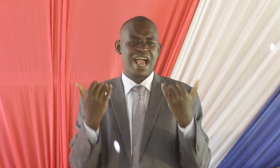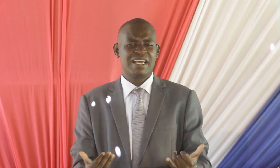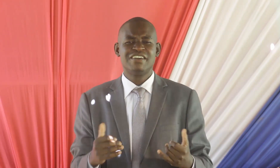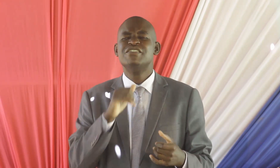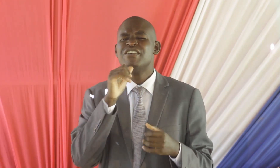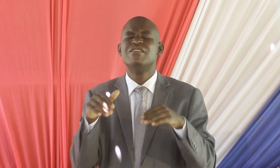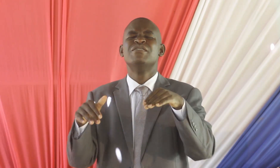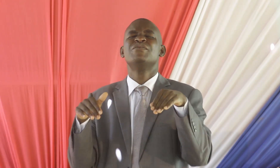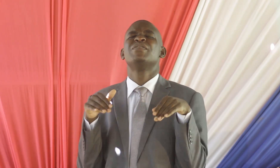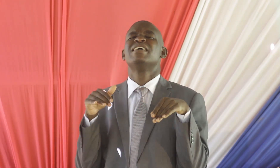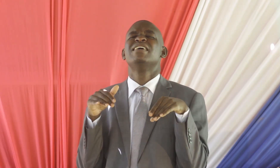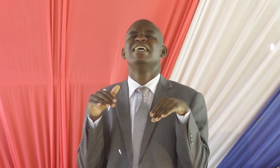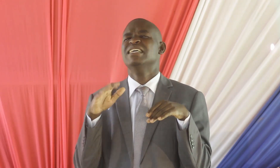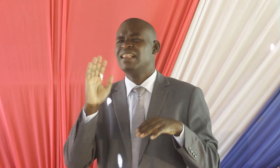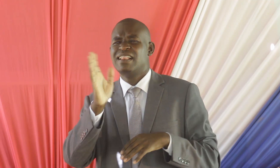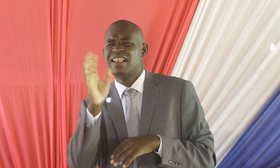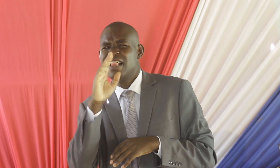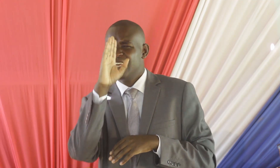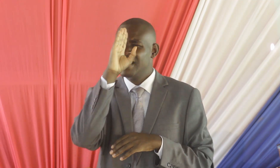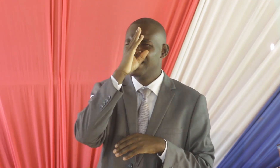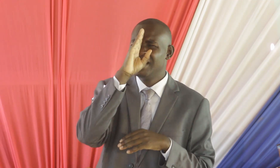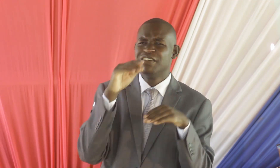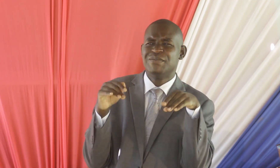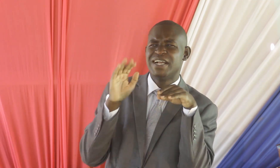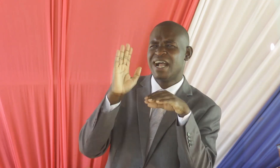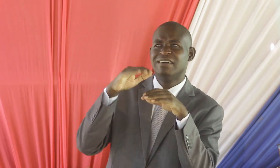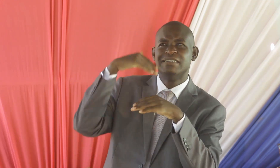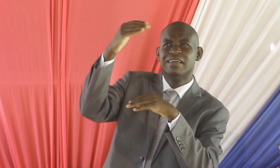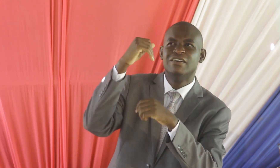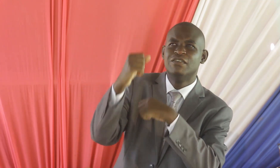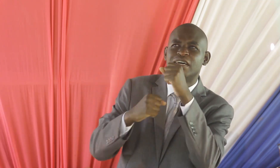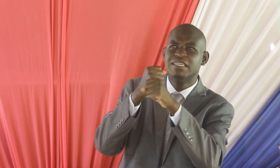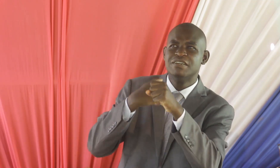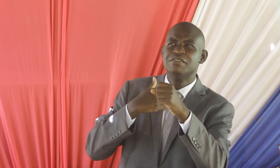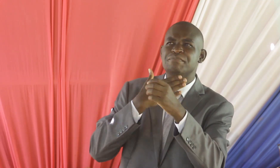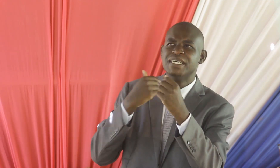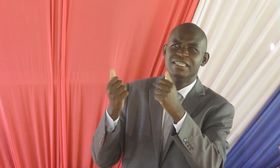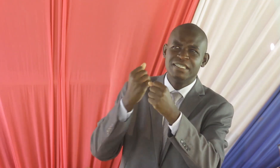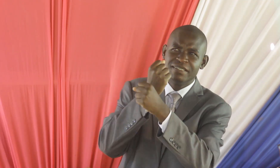It is that with all the challenges that he had, Jesus accepted him with no